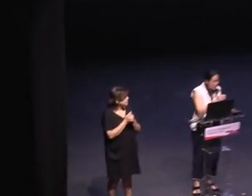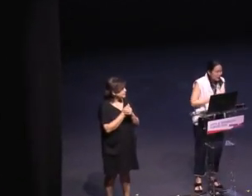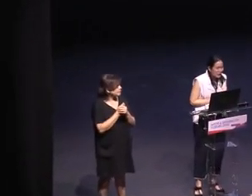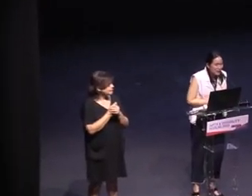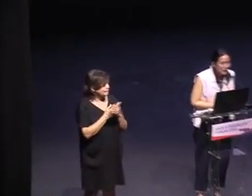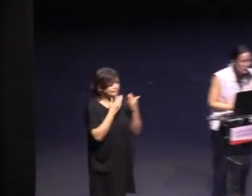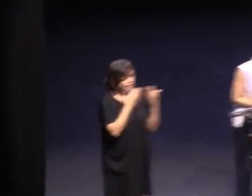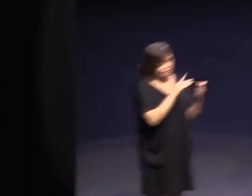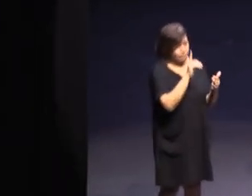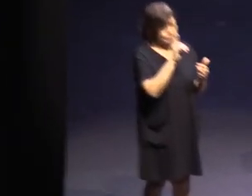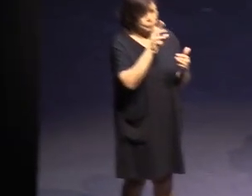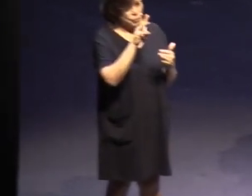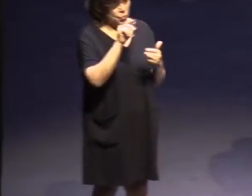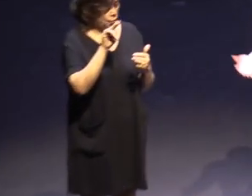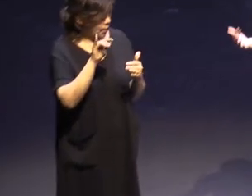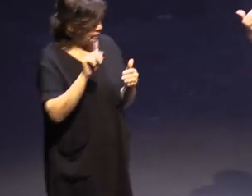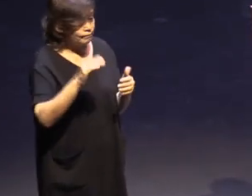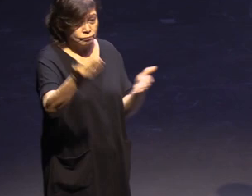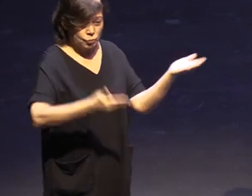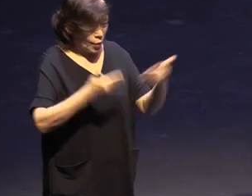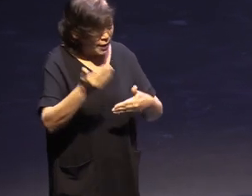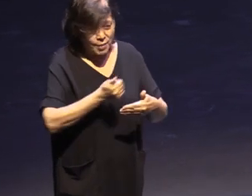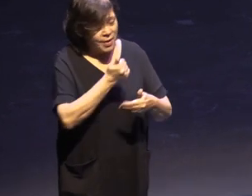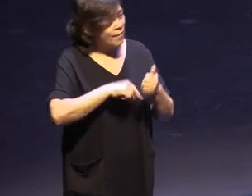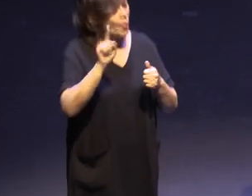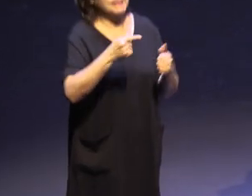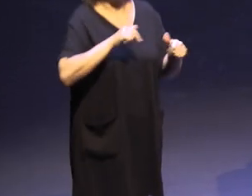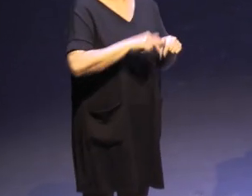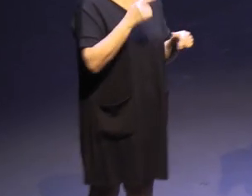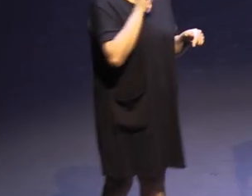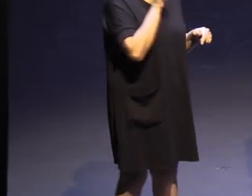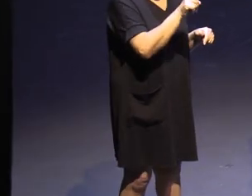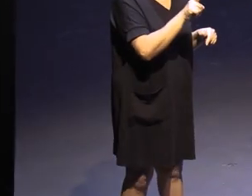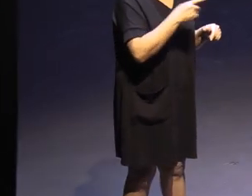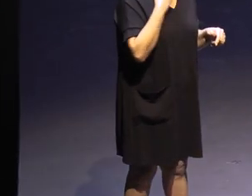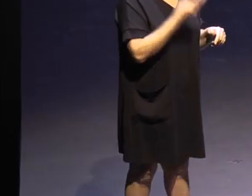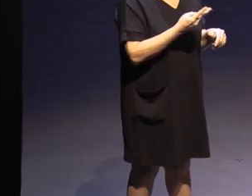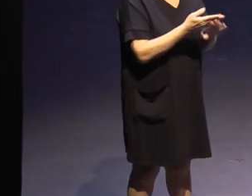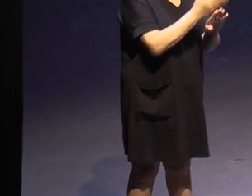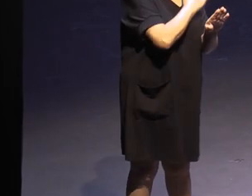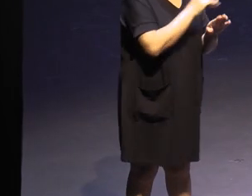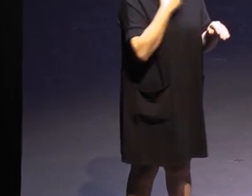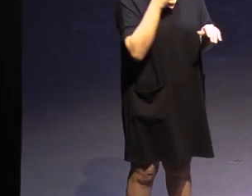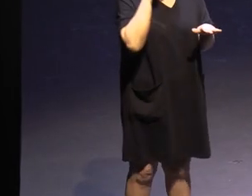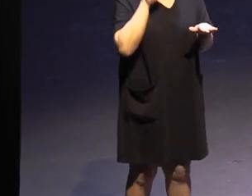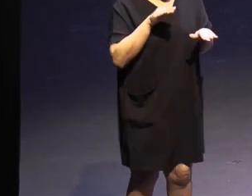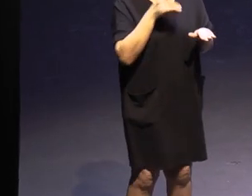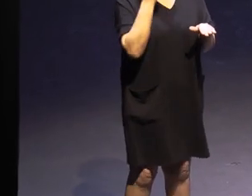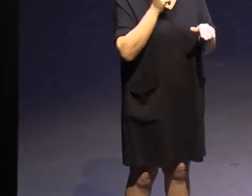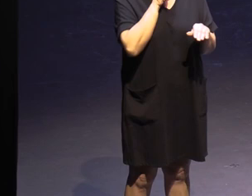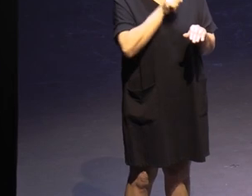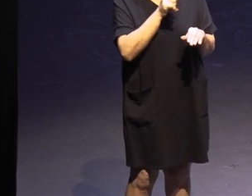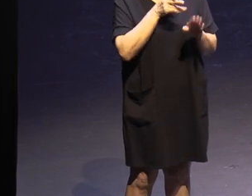you, Dwayne. Welcome everybody, this is my real voice. I was trying to tone it down because it was Professor who